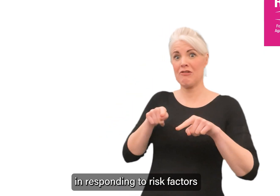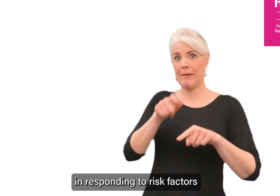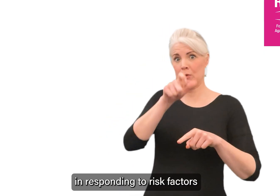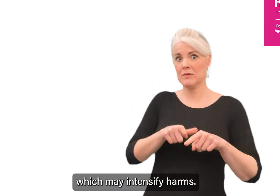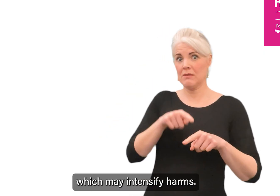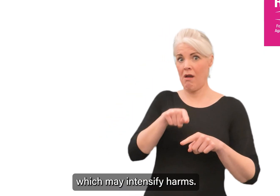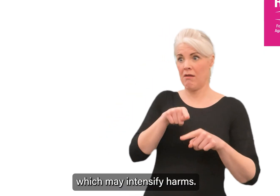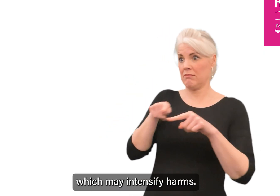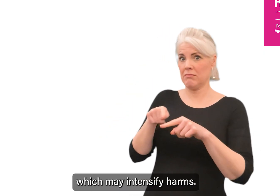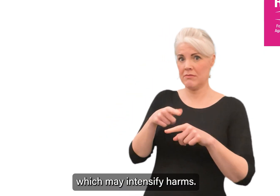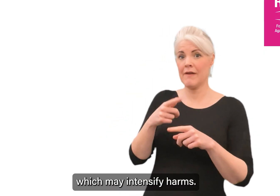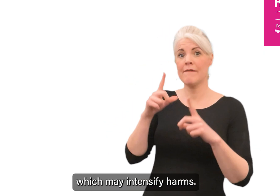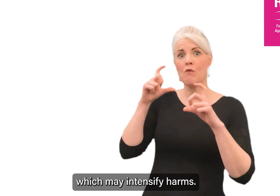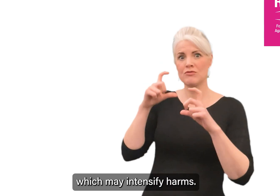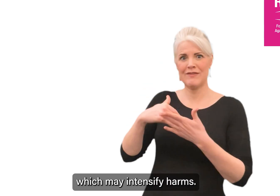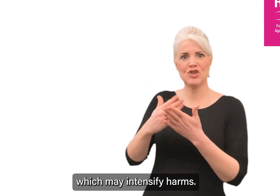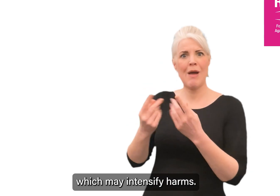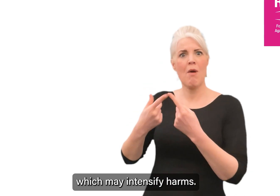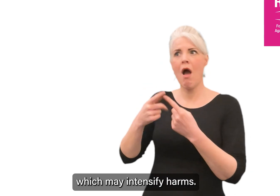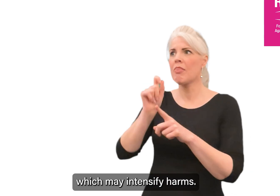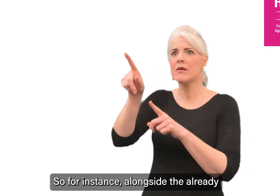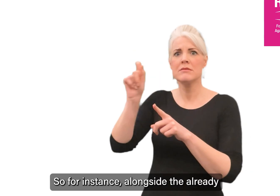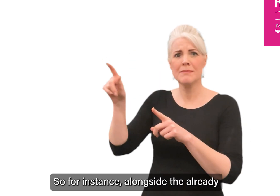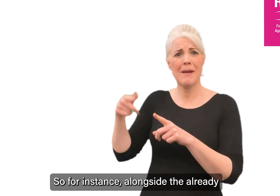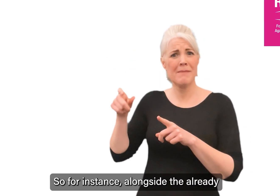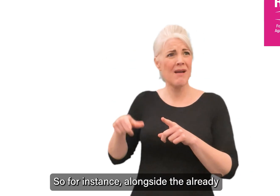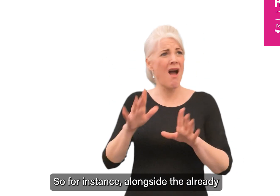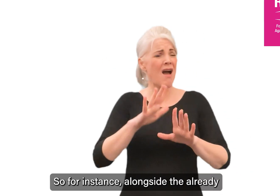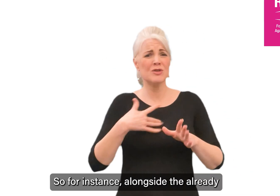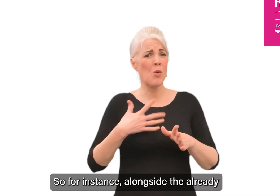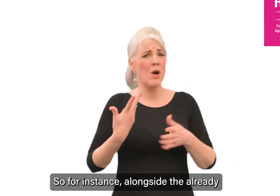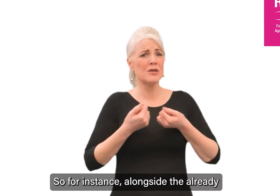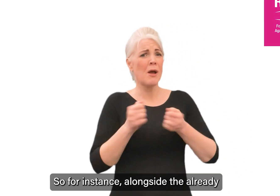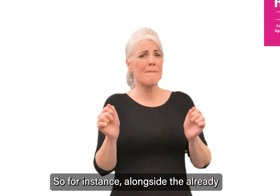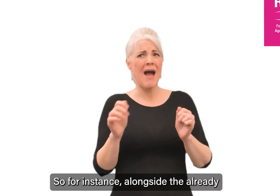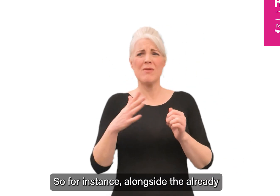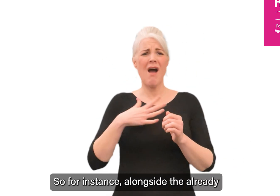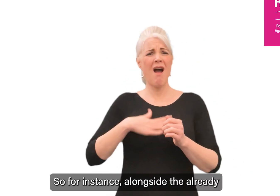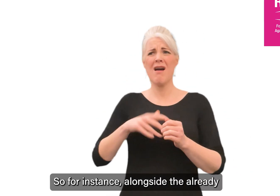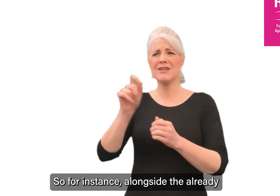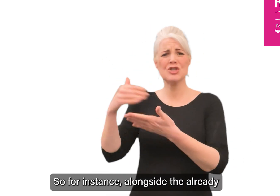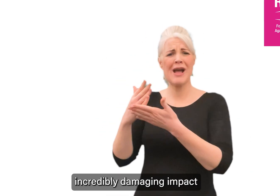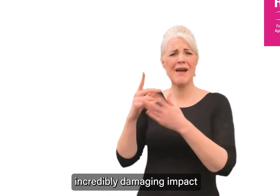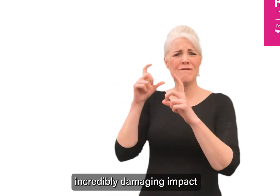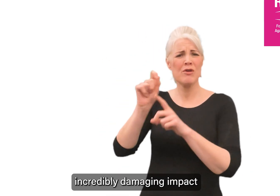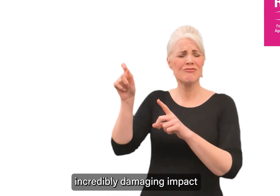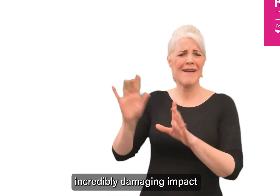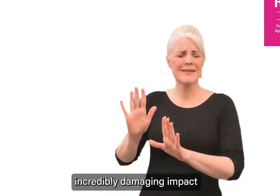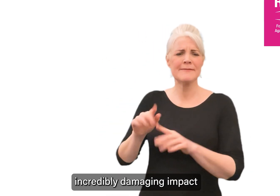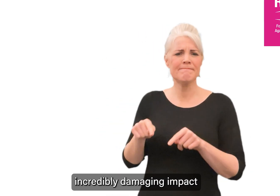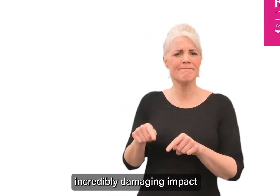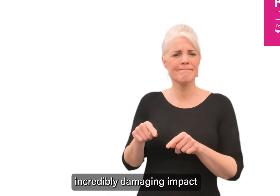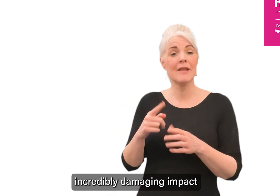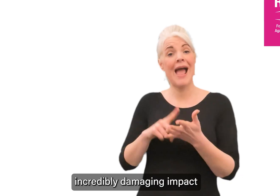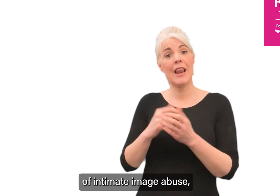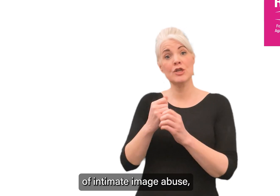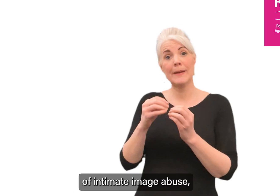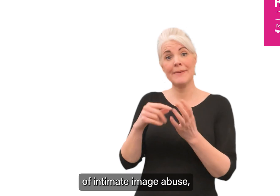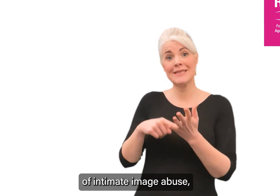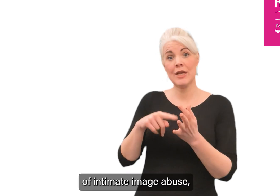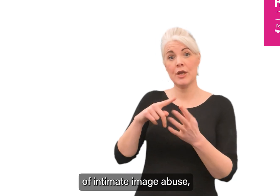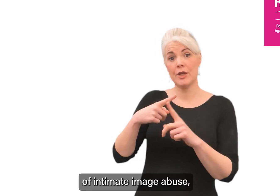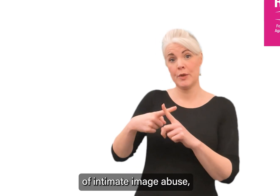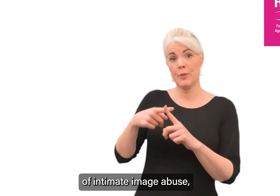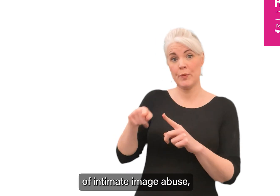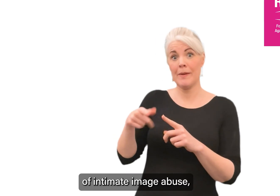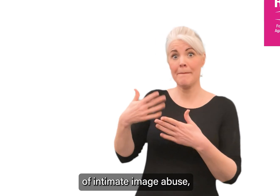risk factors which may intensify harms. So, for instance, alongside the already incredibly damaging impact of